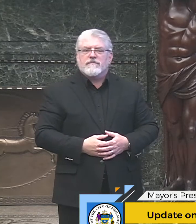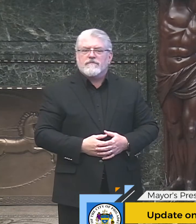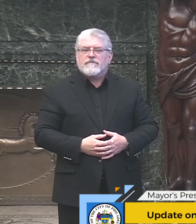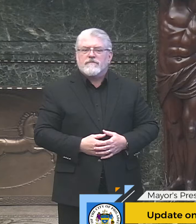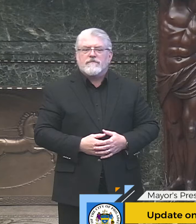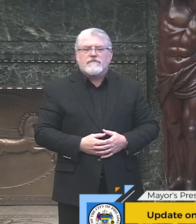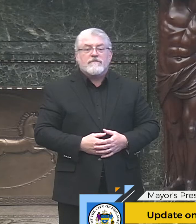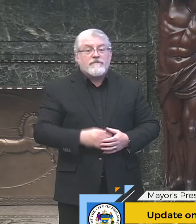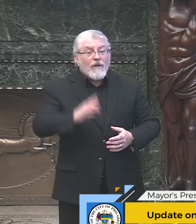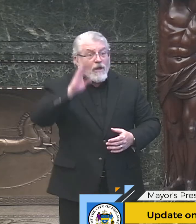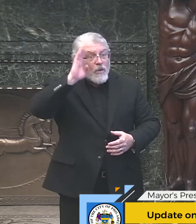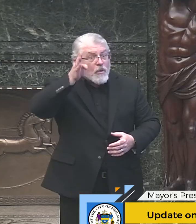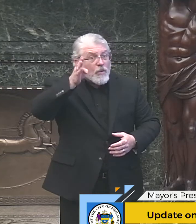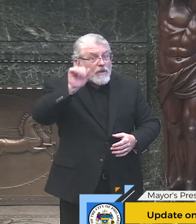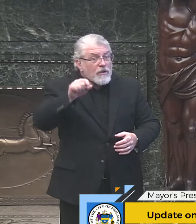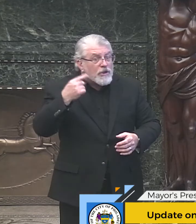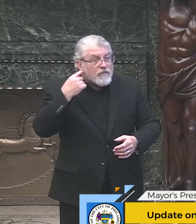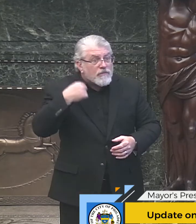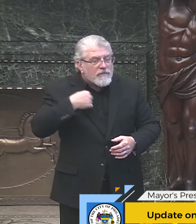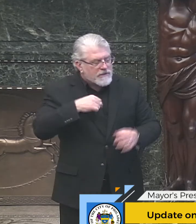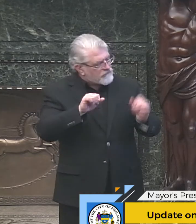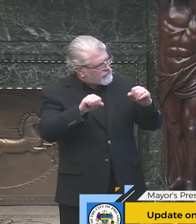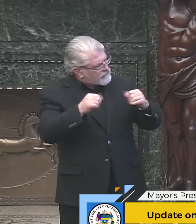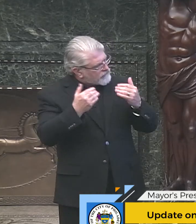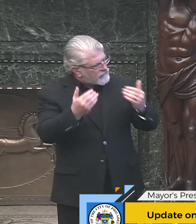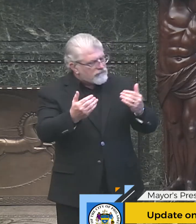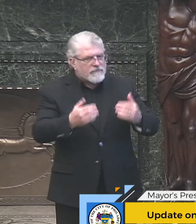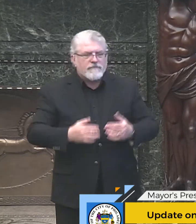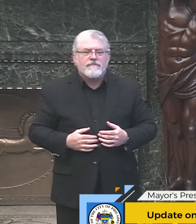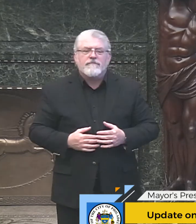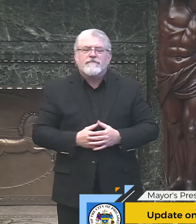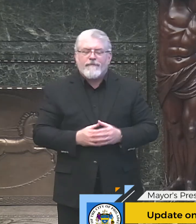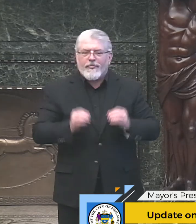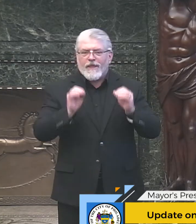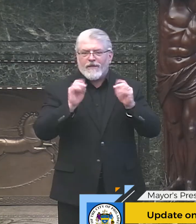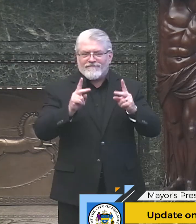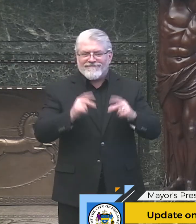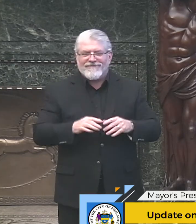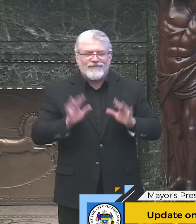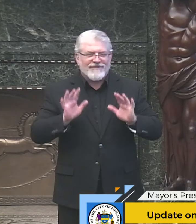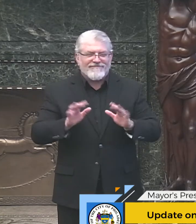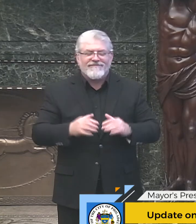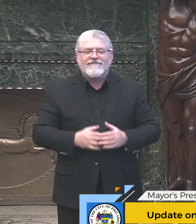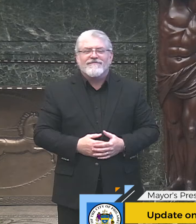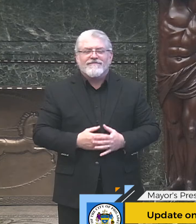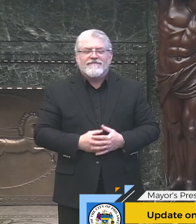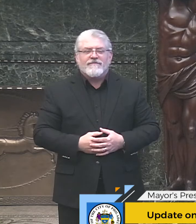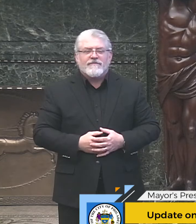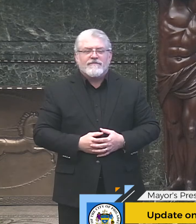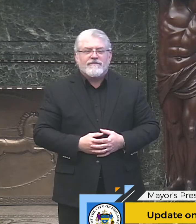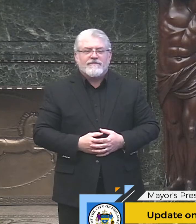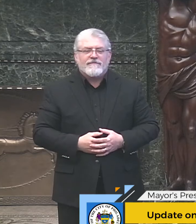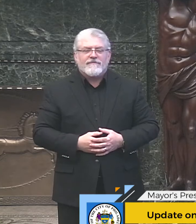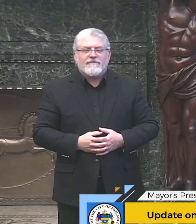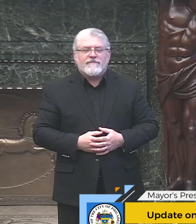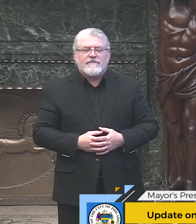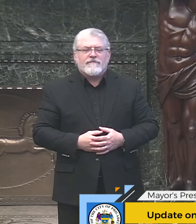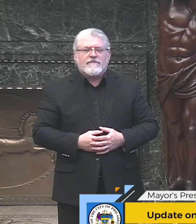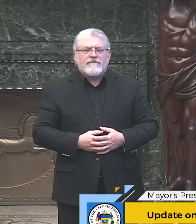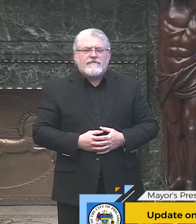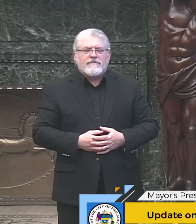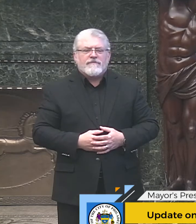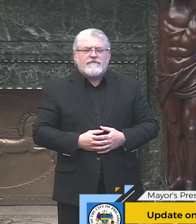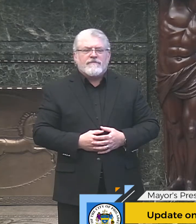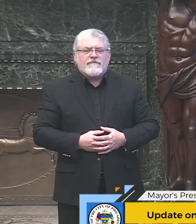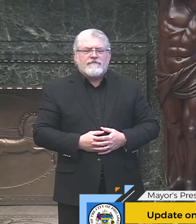Hello, can you hear me? Yes. Great. Can you talk about any local efforts there